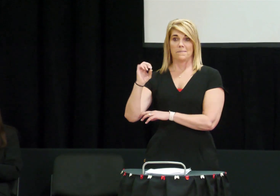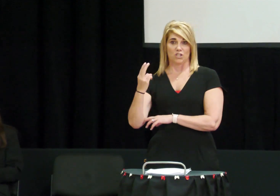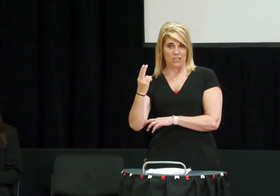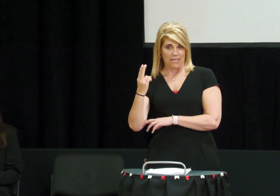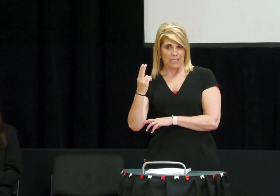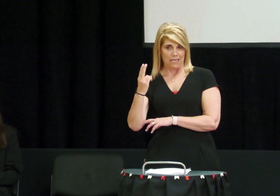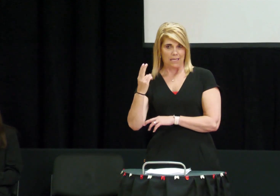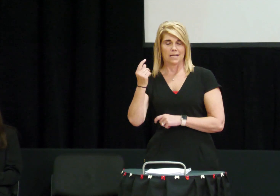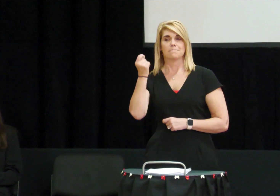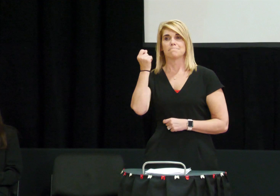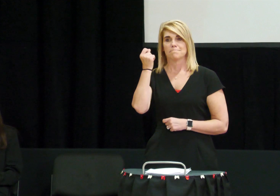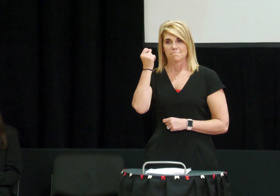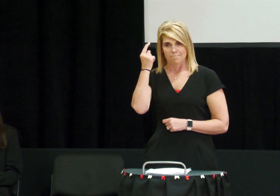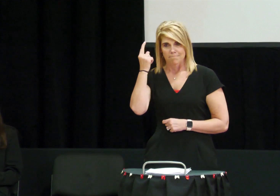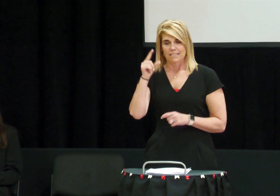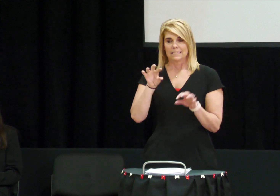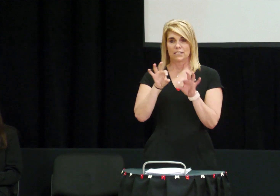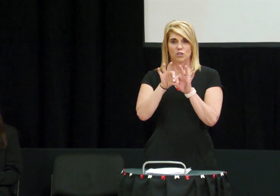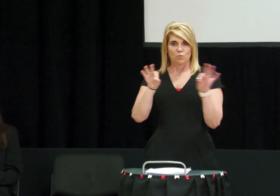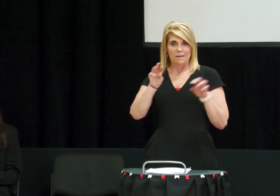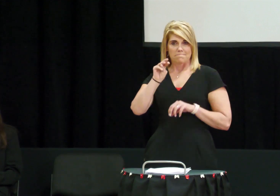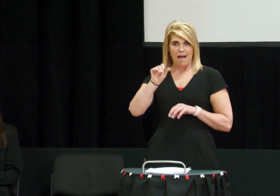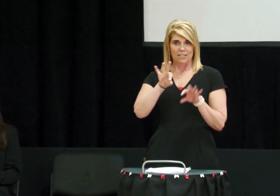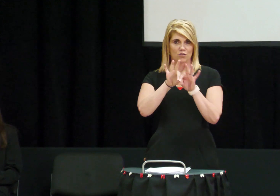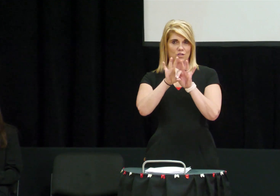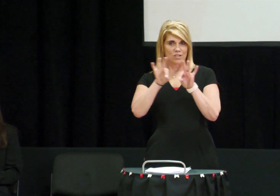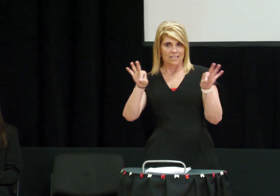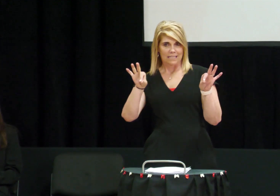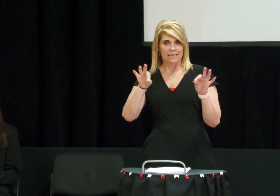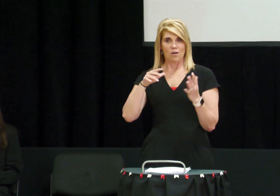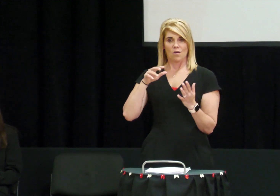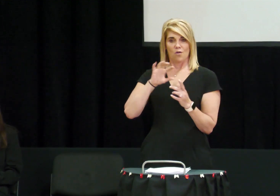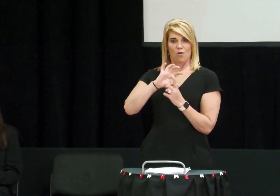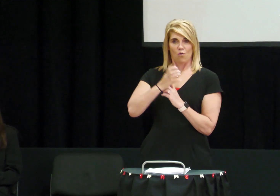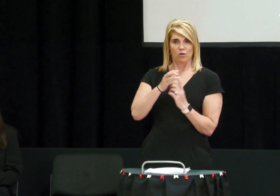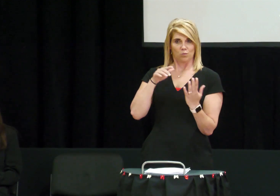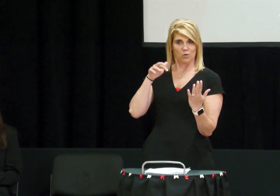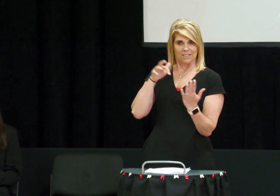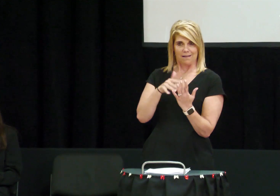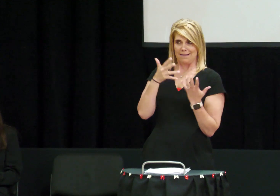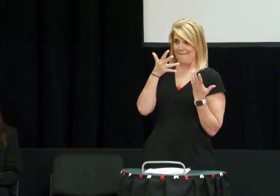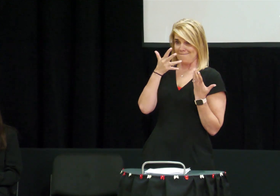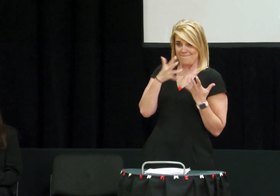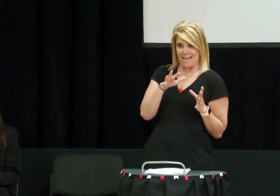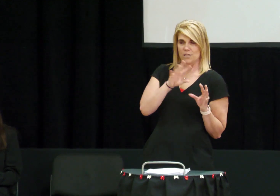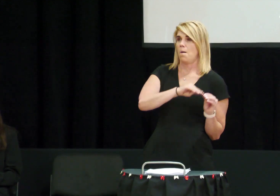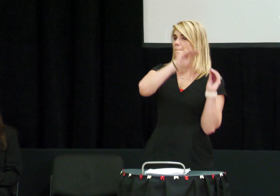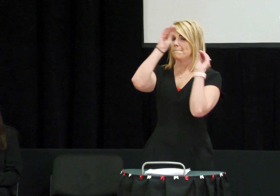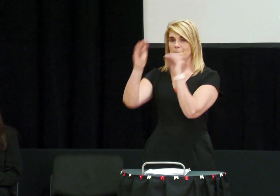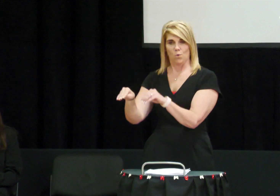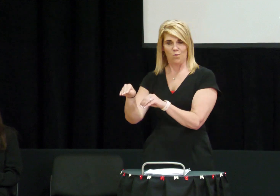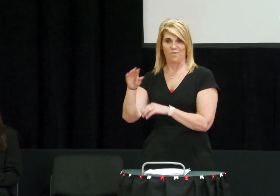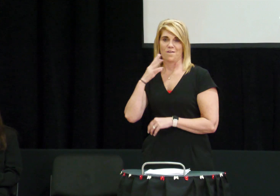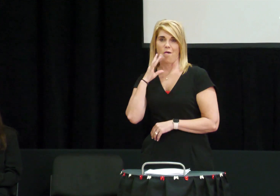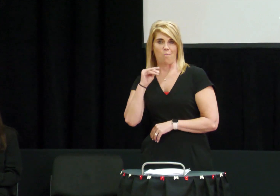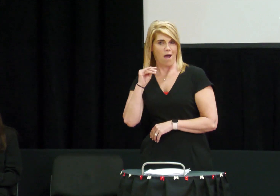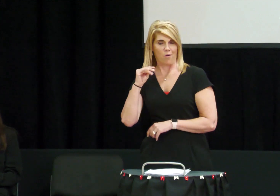He was born in Michigan. He has his master's degree in cultural studies, and as soon as he finished that,